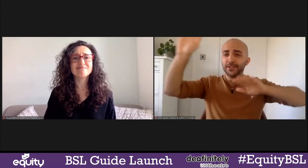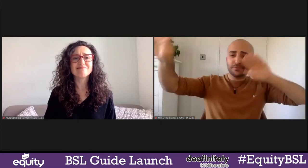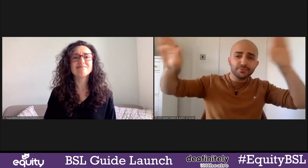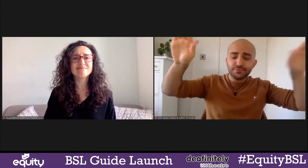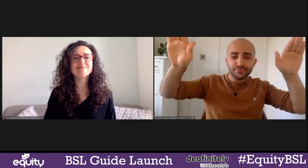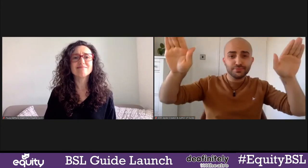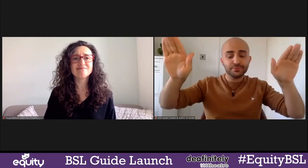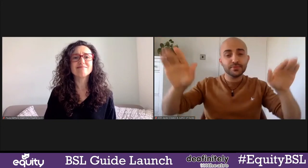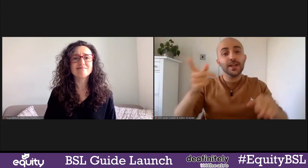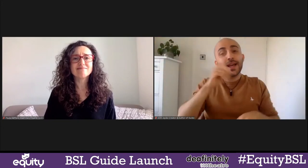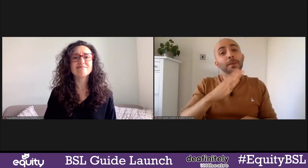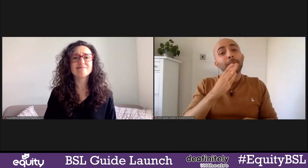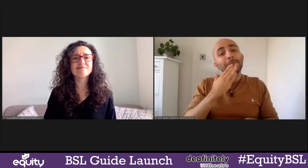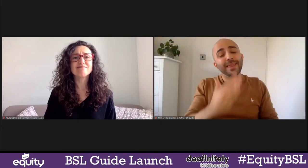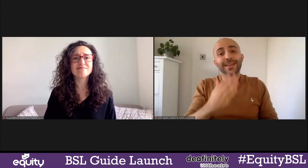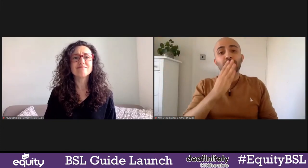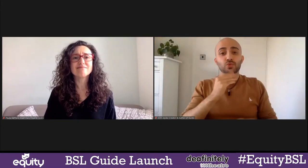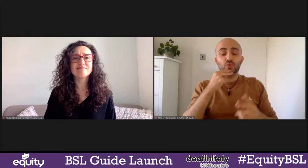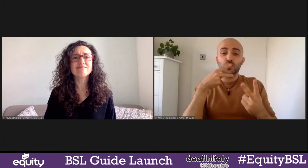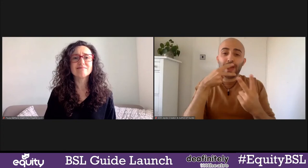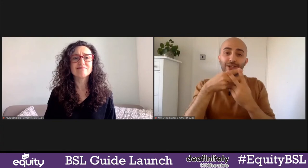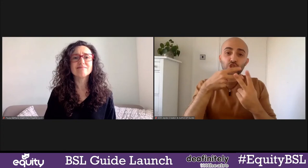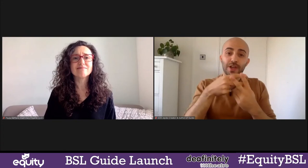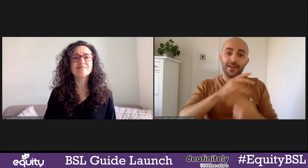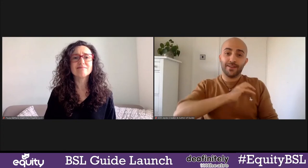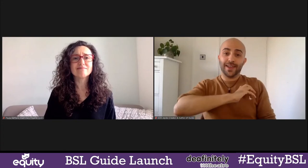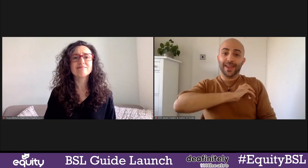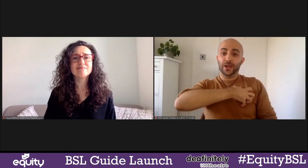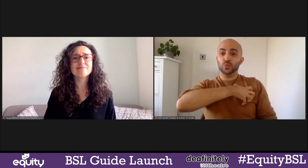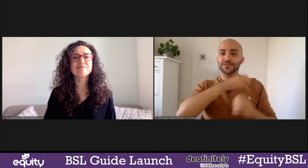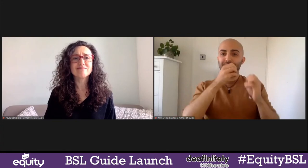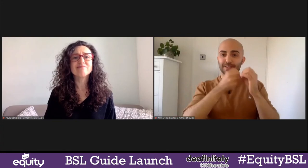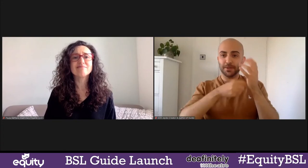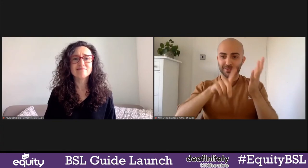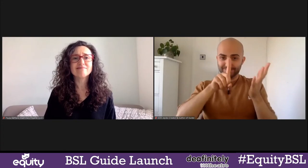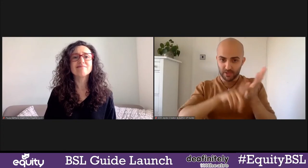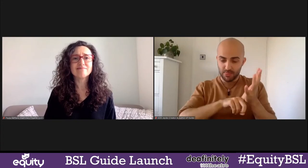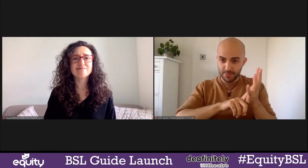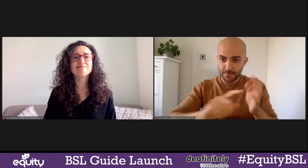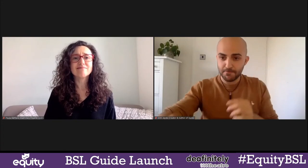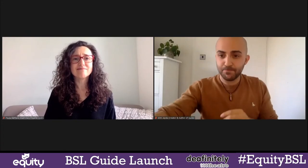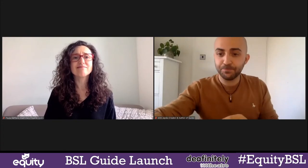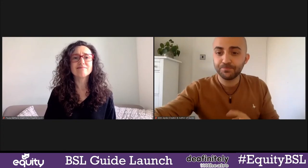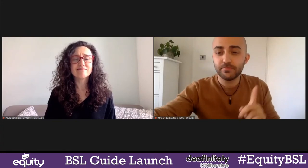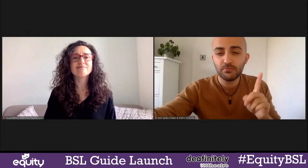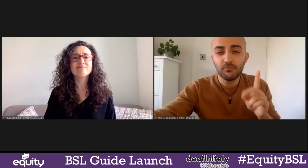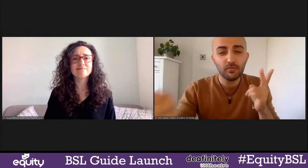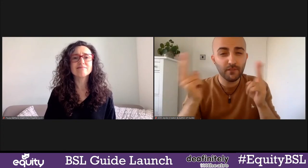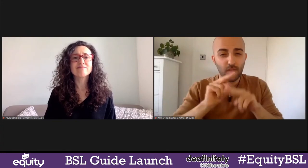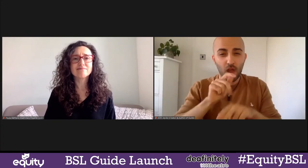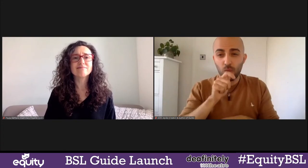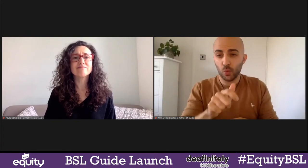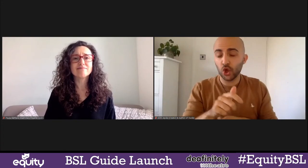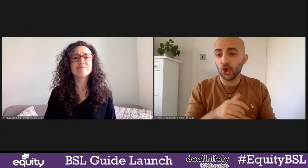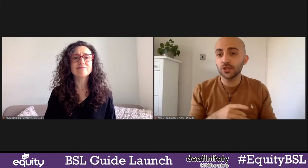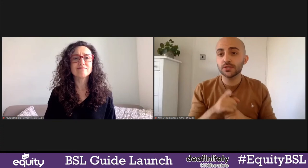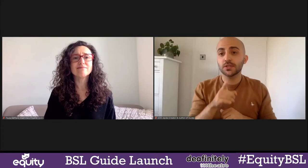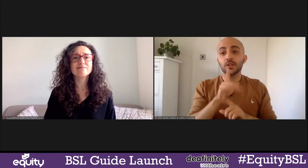So please share this with all of your networks. Please use our hashtag #EquityBSL. And